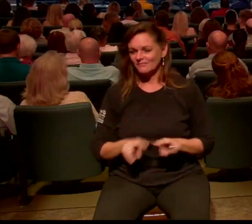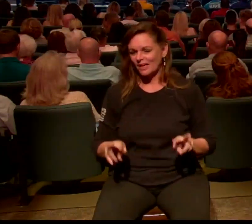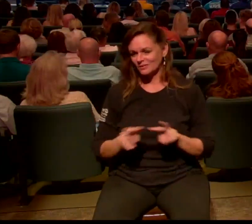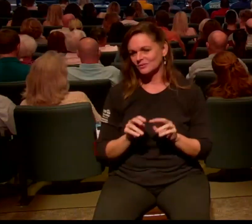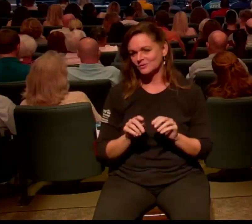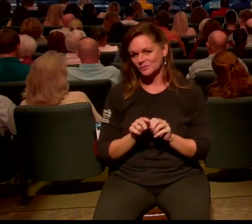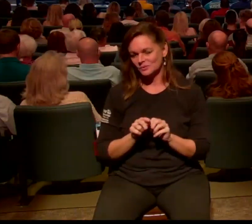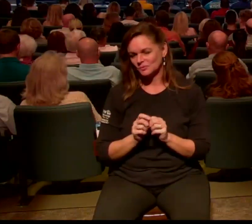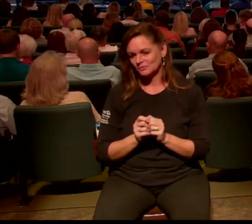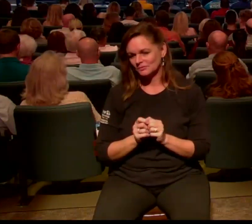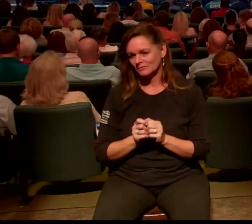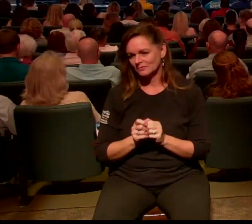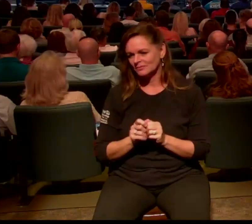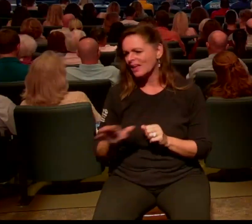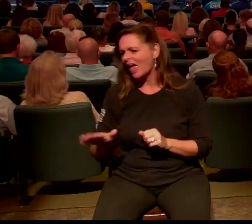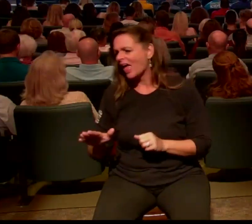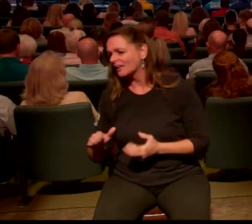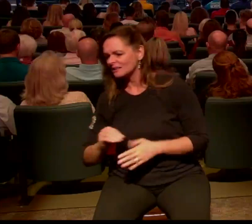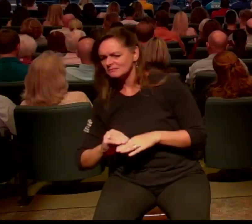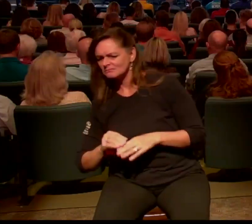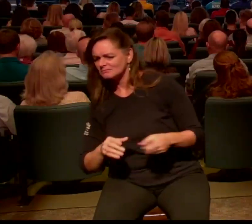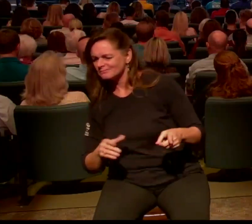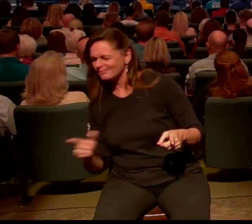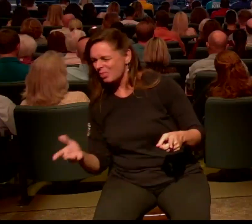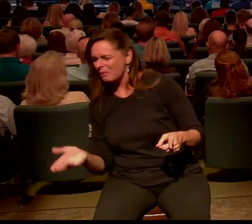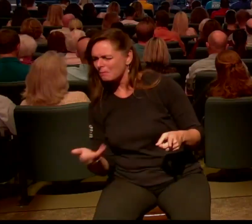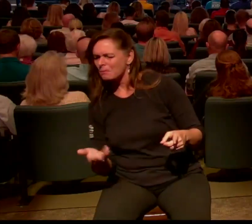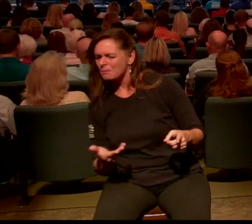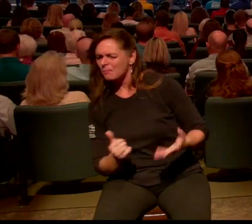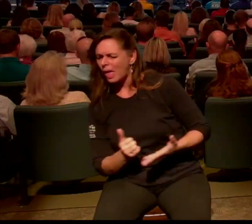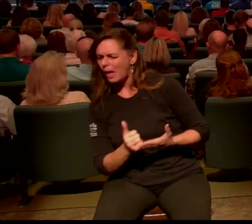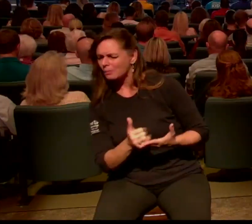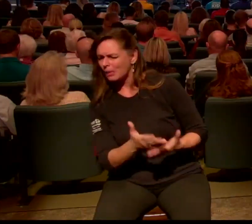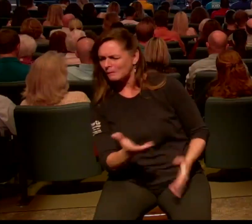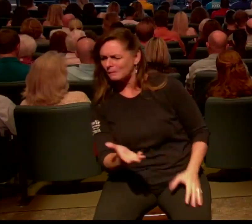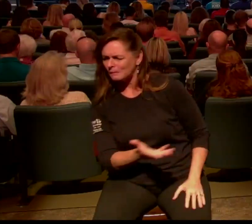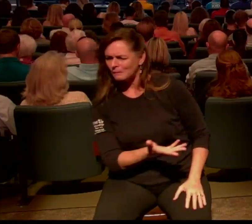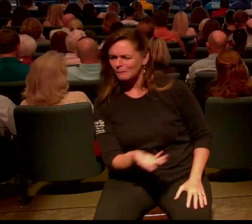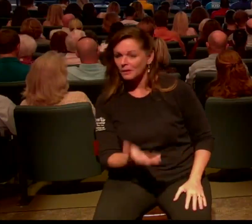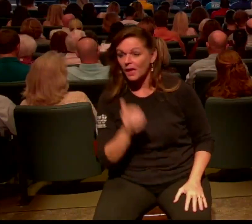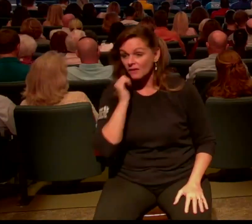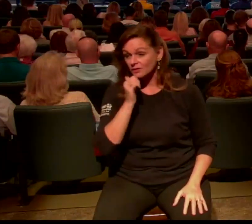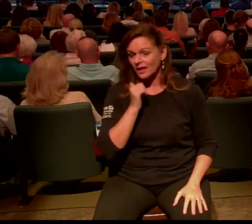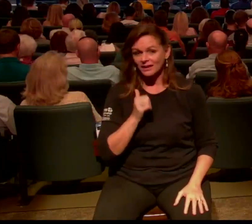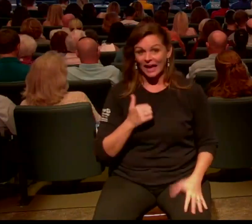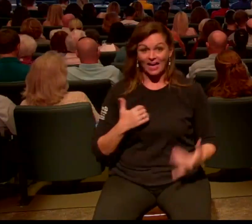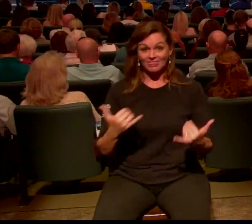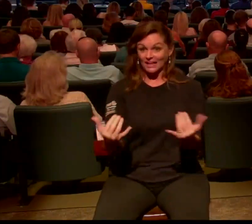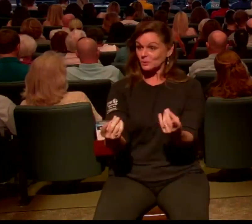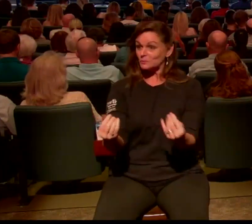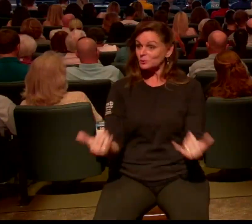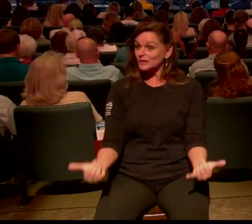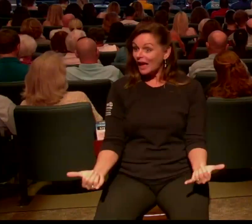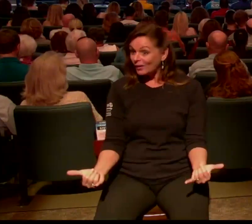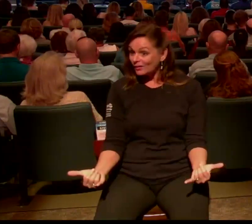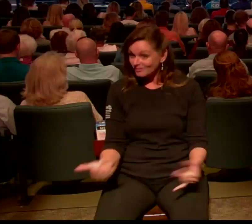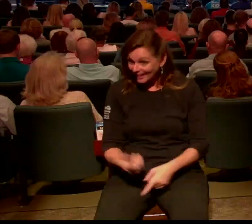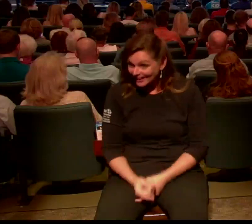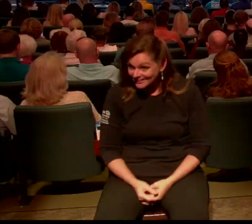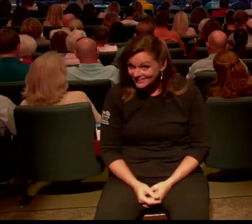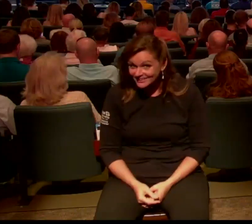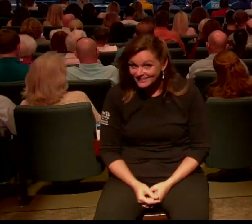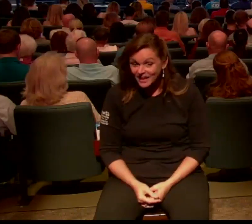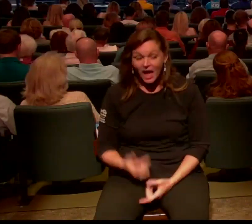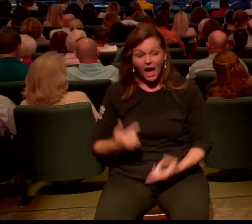people. Every day. In fact, that's what I'm doing right now.